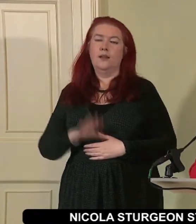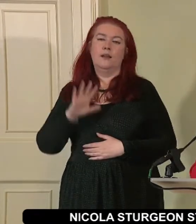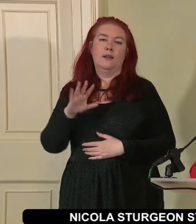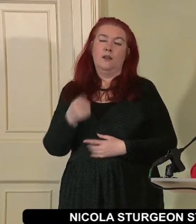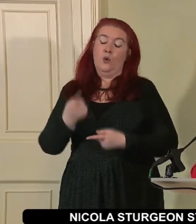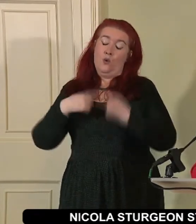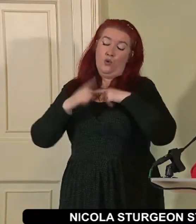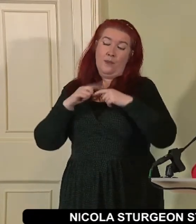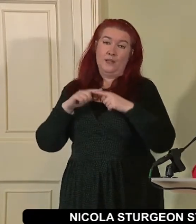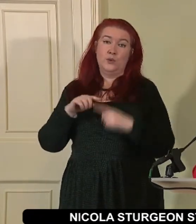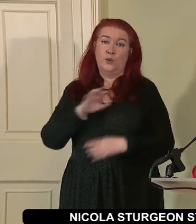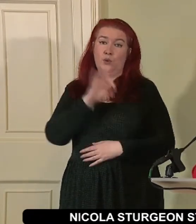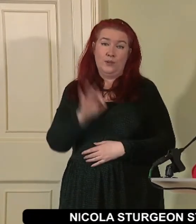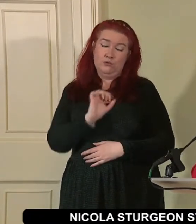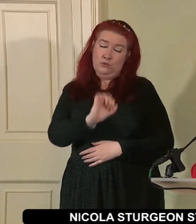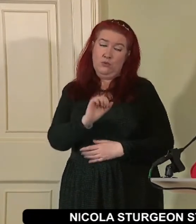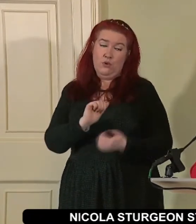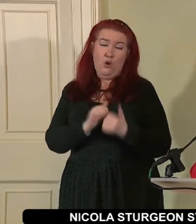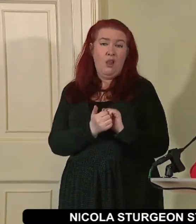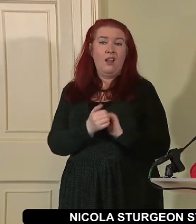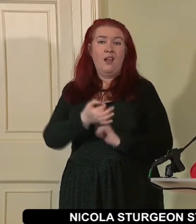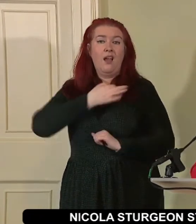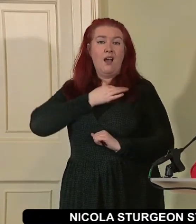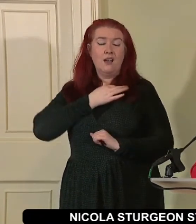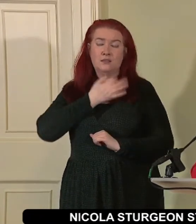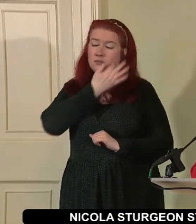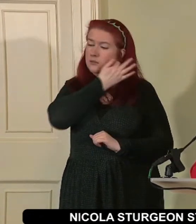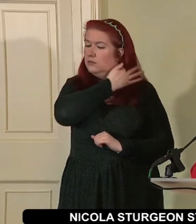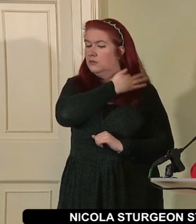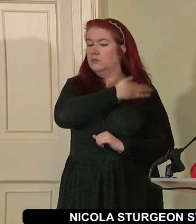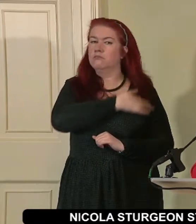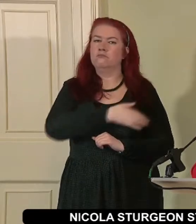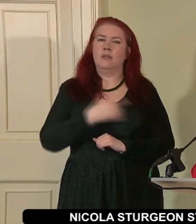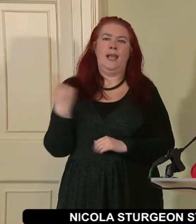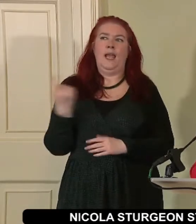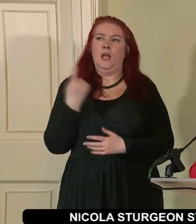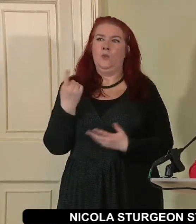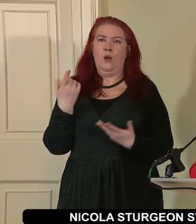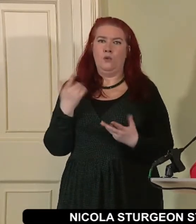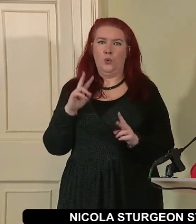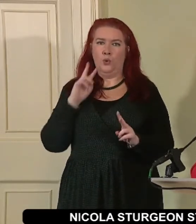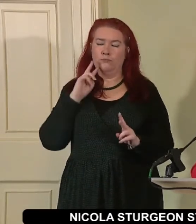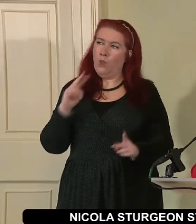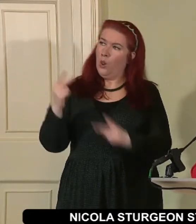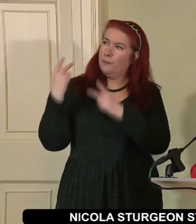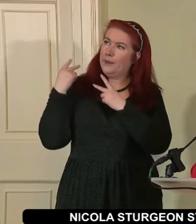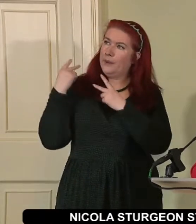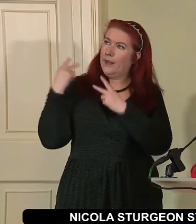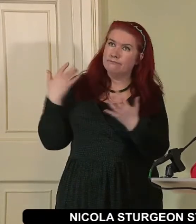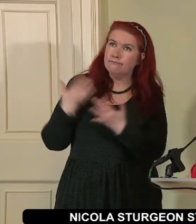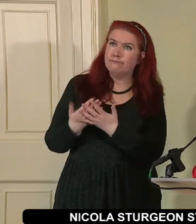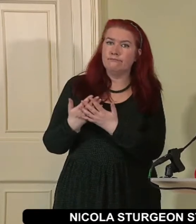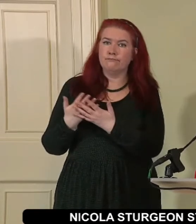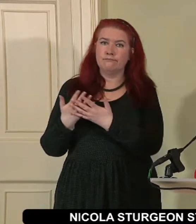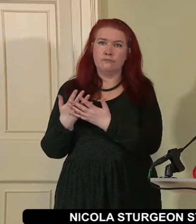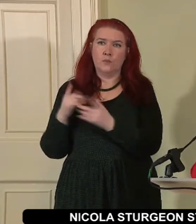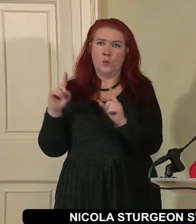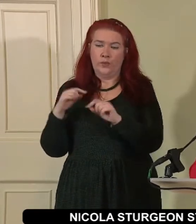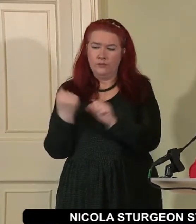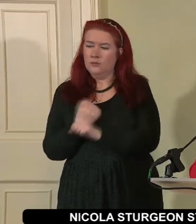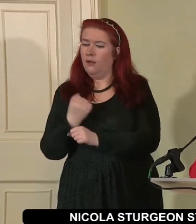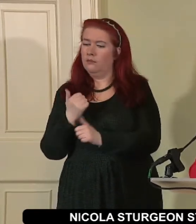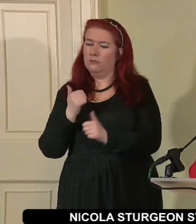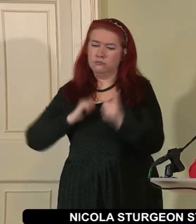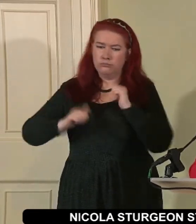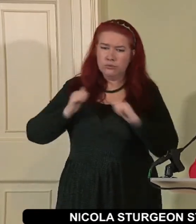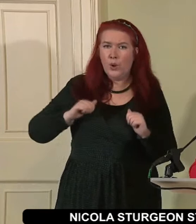to a question one of your colleagues asked me about, you know, anybody taking stock of the things they're proud of, the things they wish they